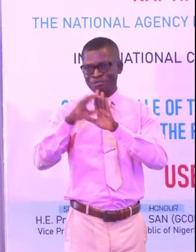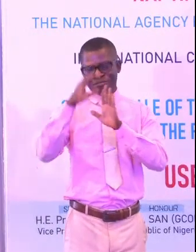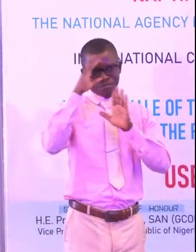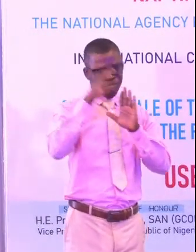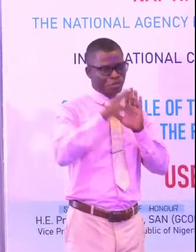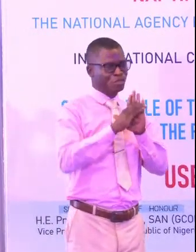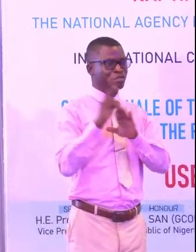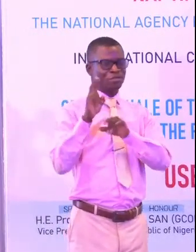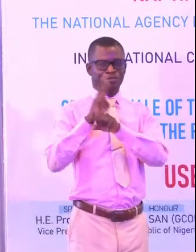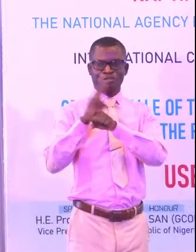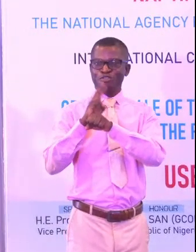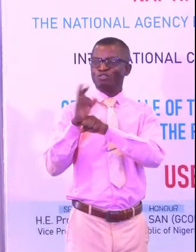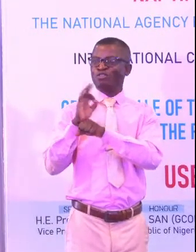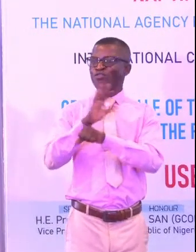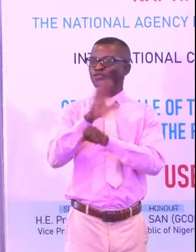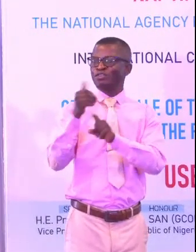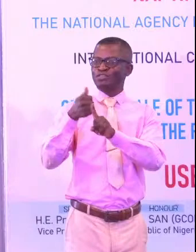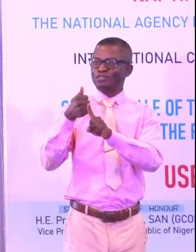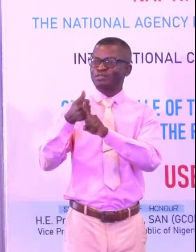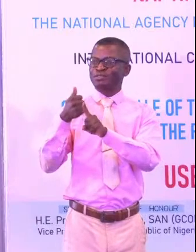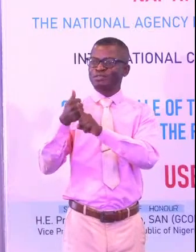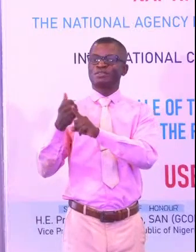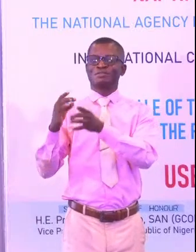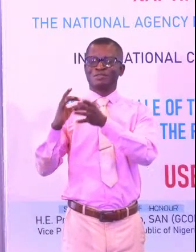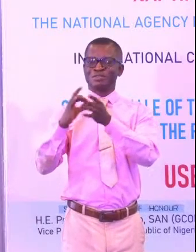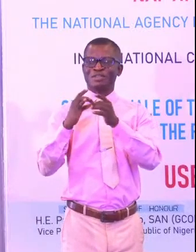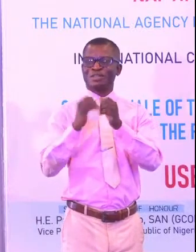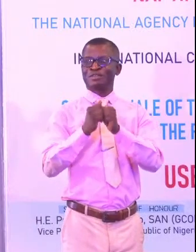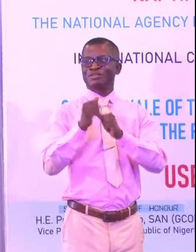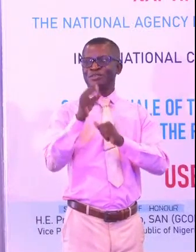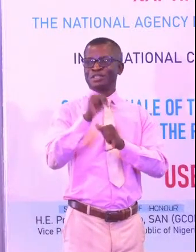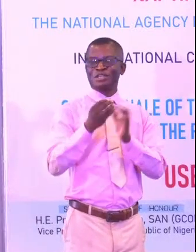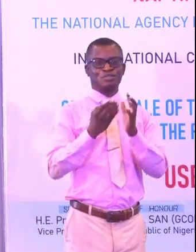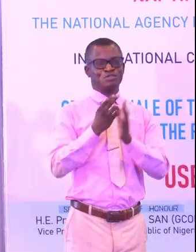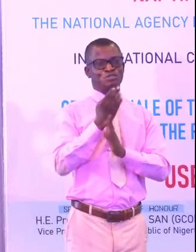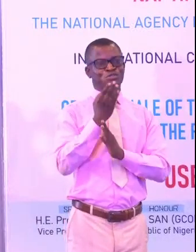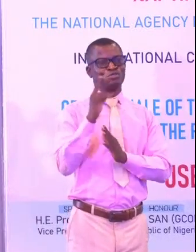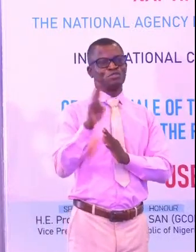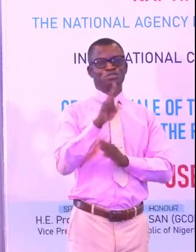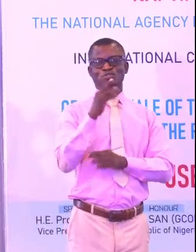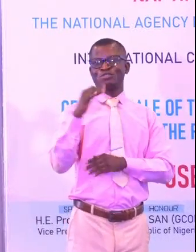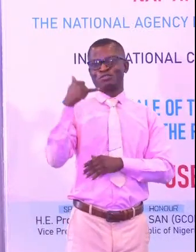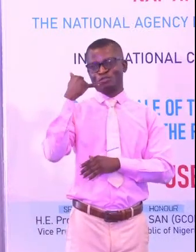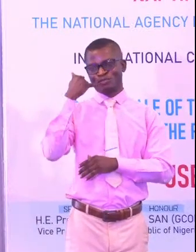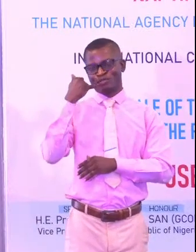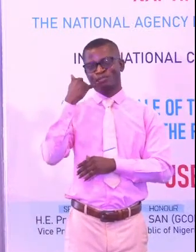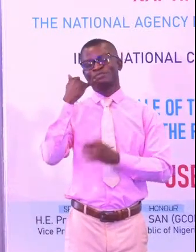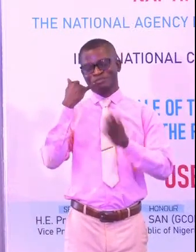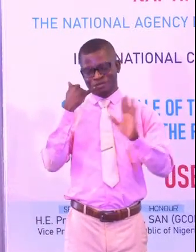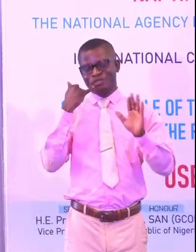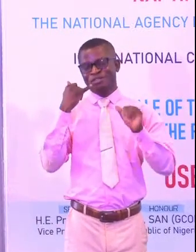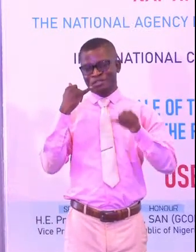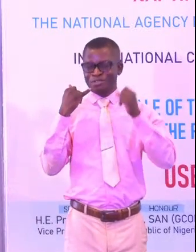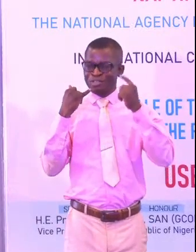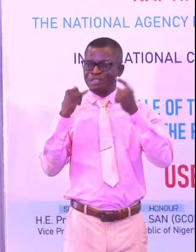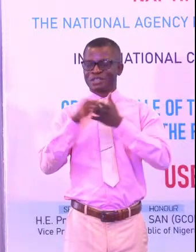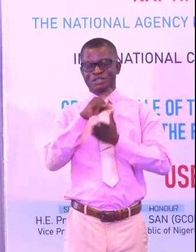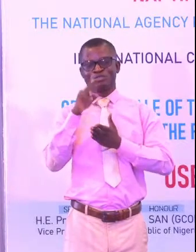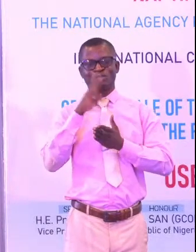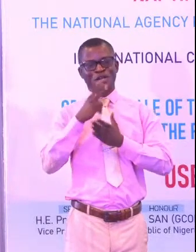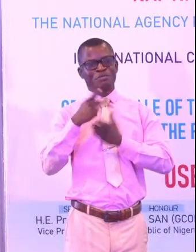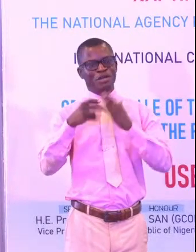and videos of yourself if you take them with your phones, so they can also understand that you're part of this